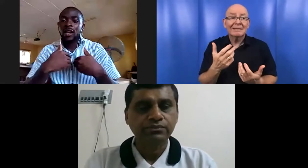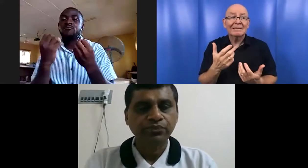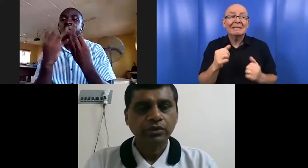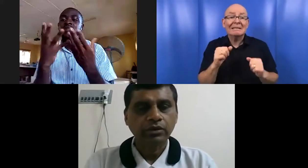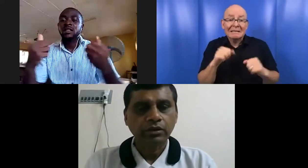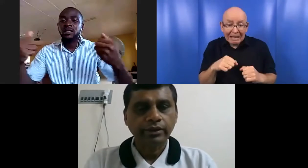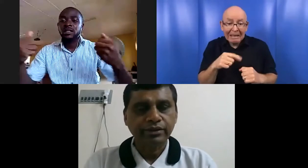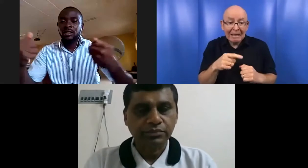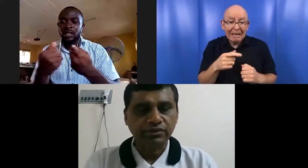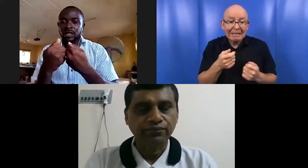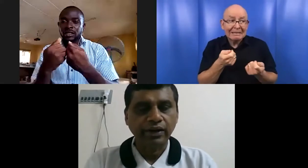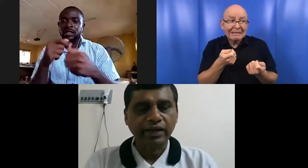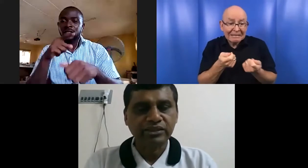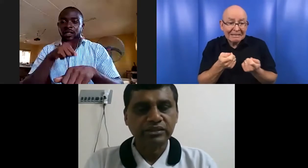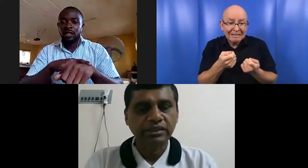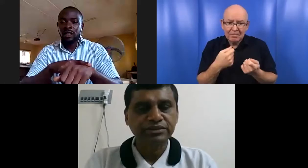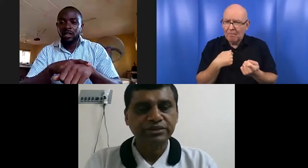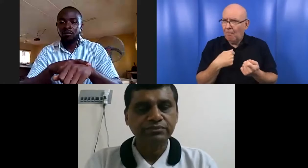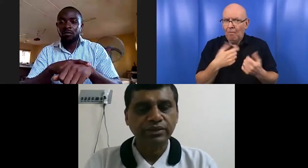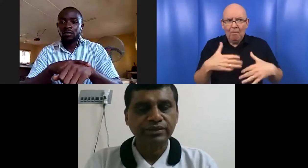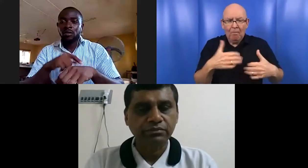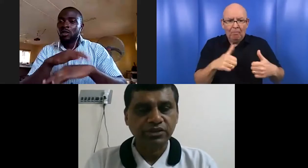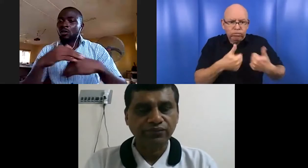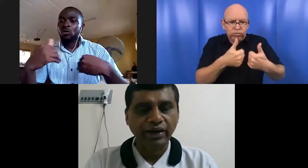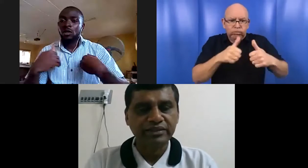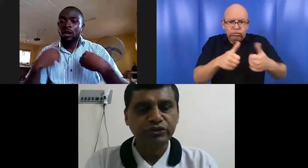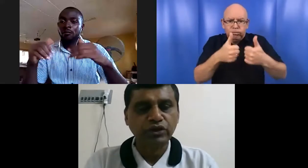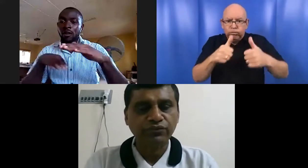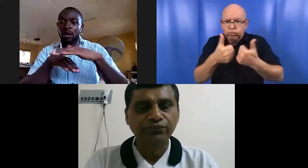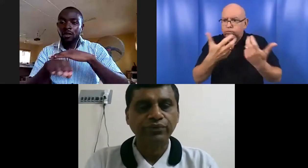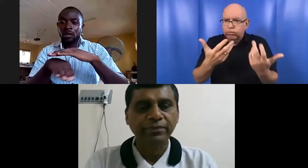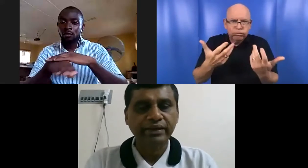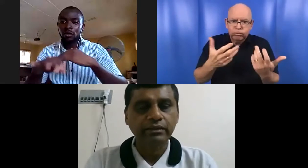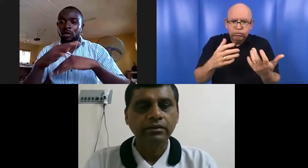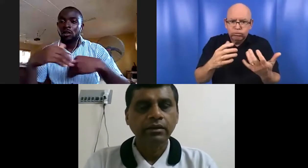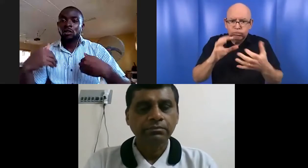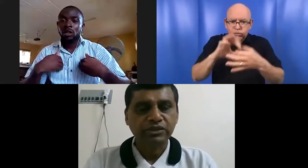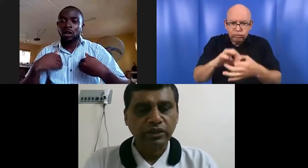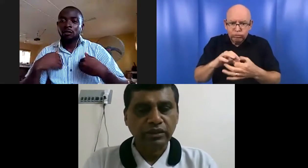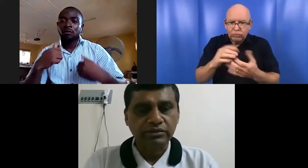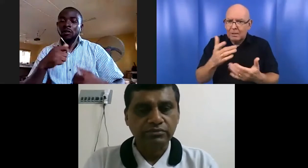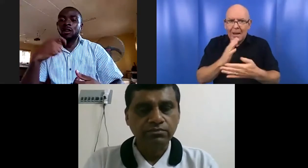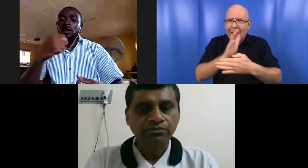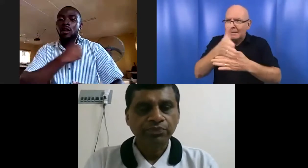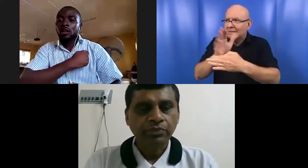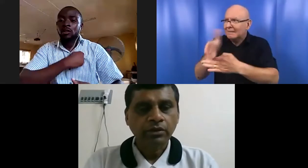times in terms of accessibility, in terms of attitude of the medical